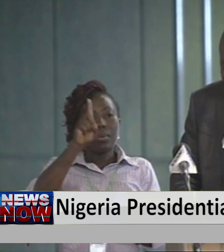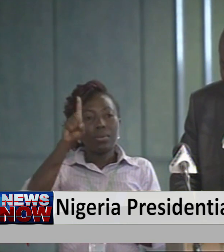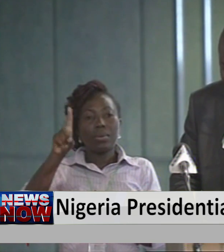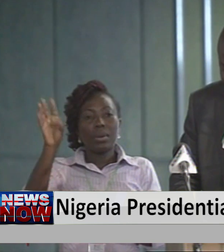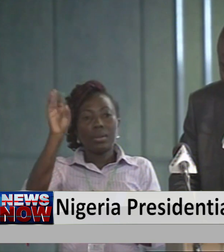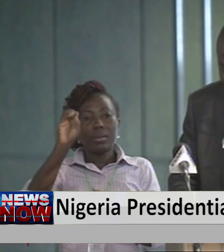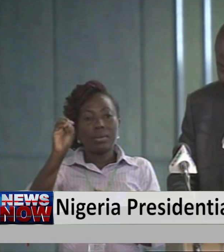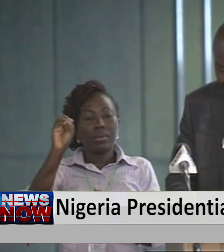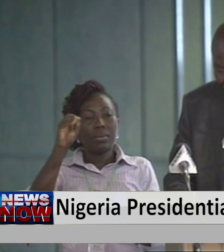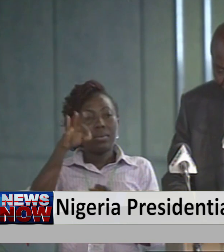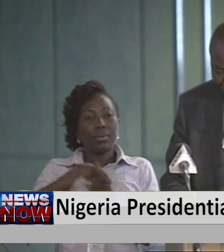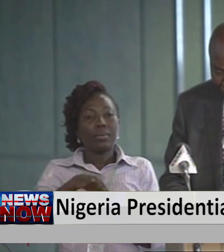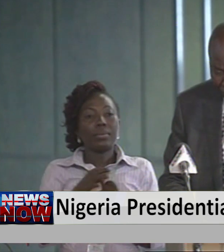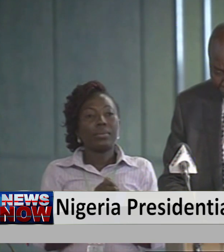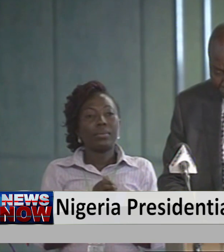110 votes.